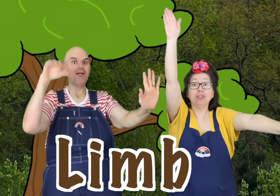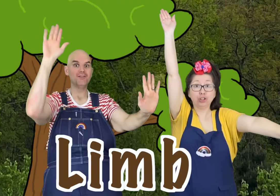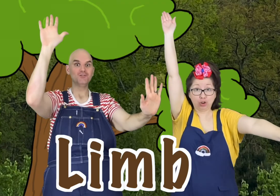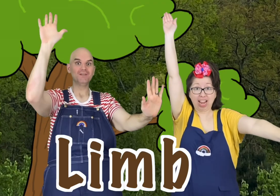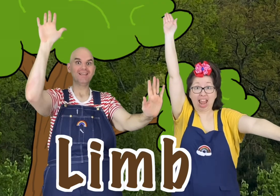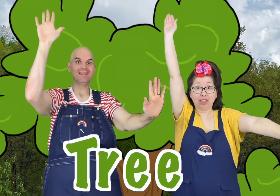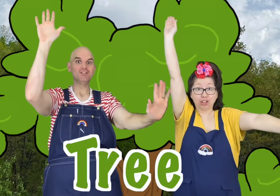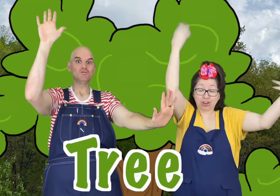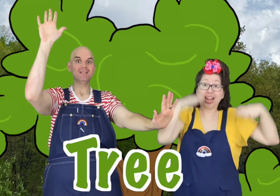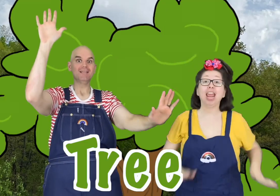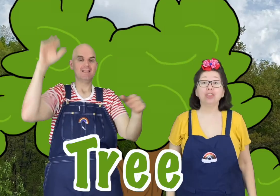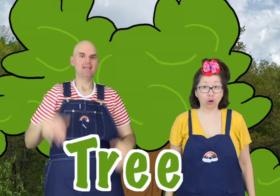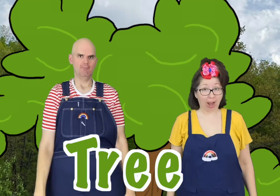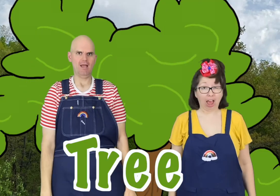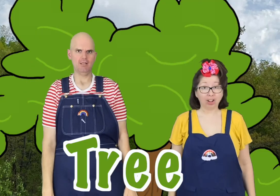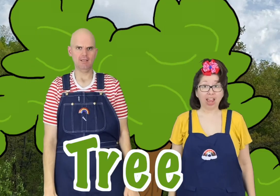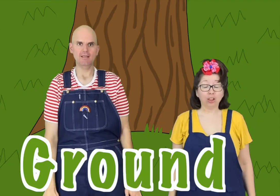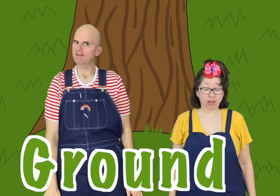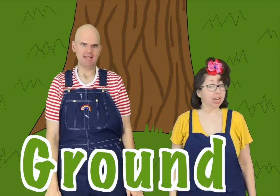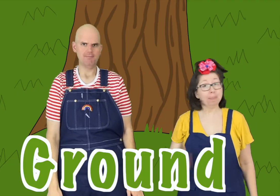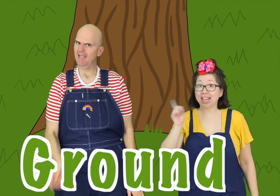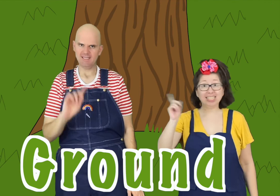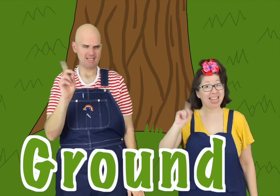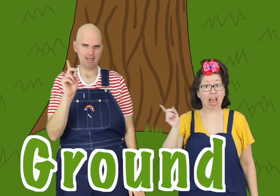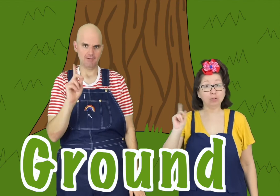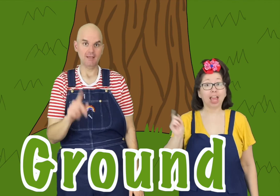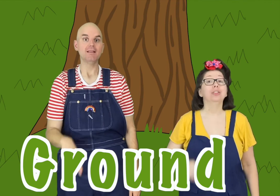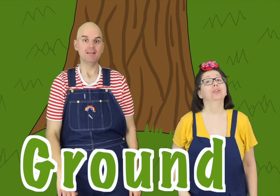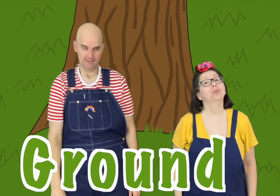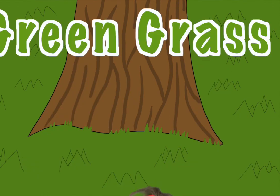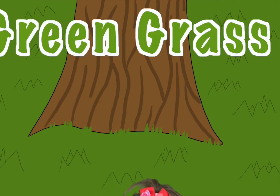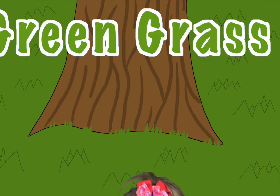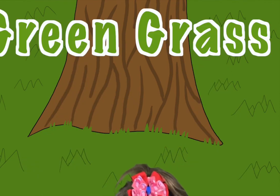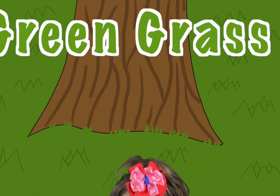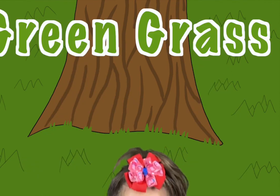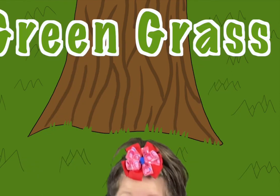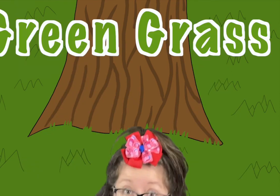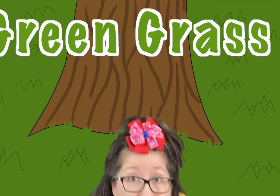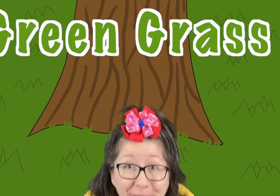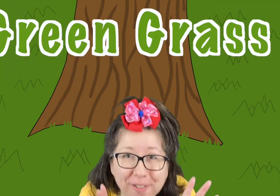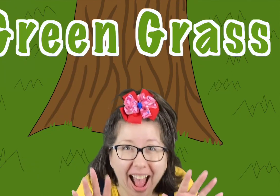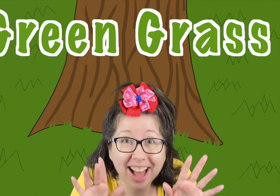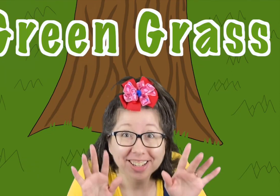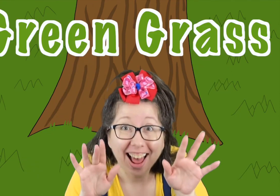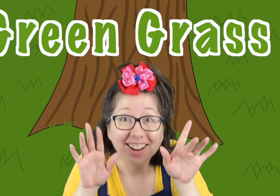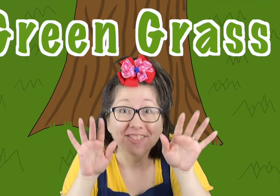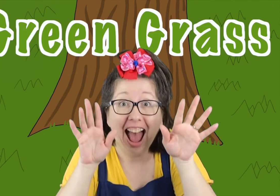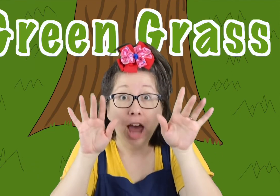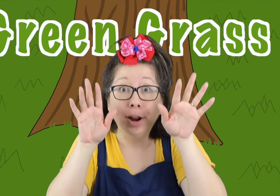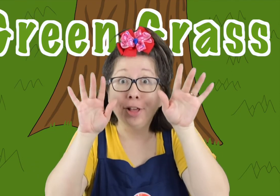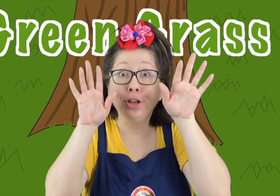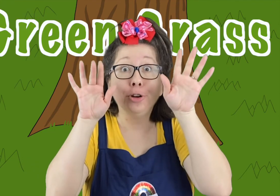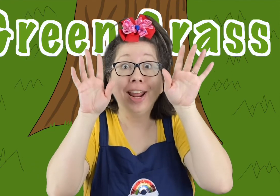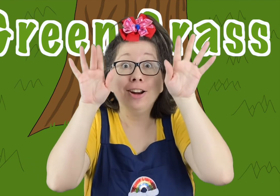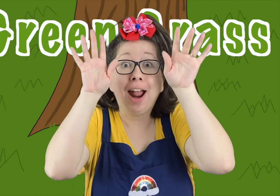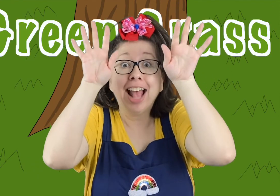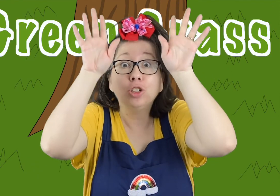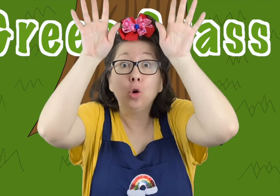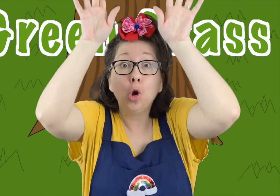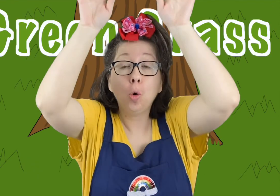limb on the tree, and the tree in the ground, and it didn't make a sound. And the green grass grew all around, all around. The green grass grew